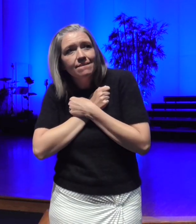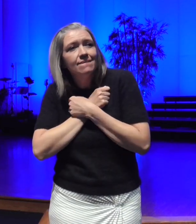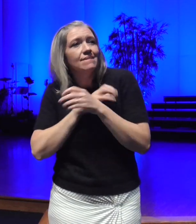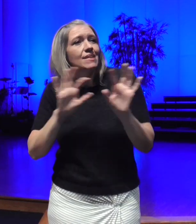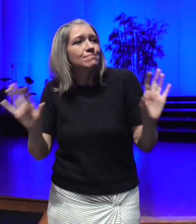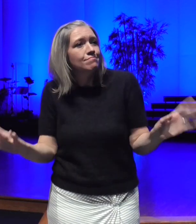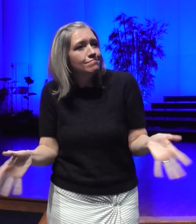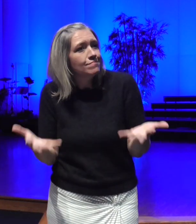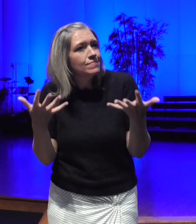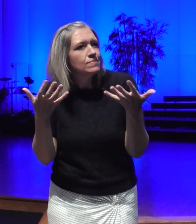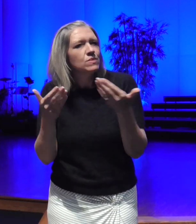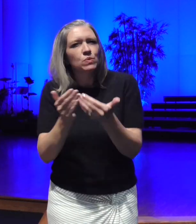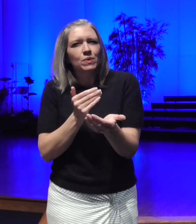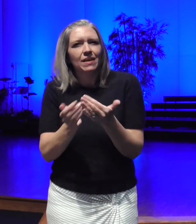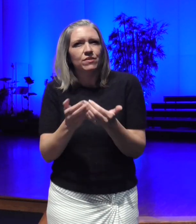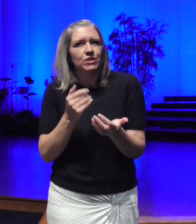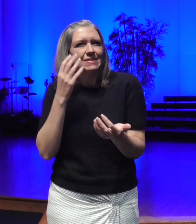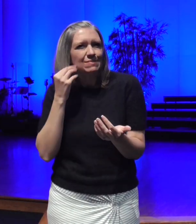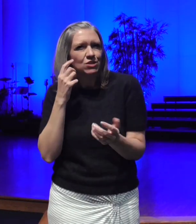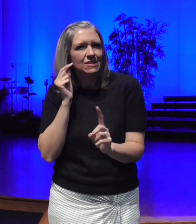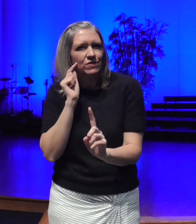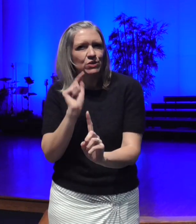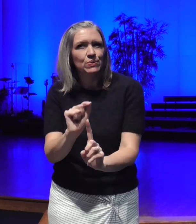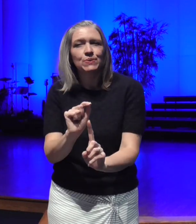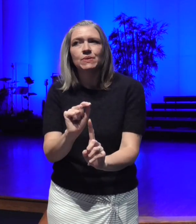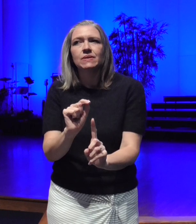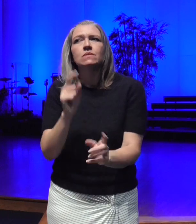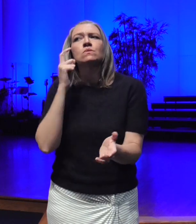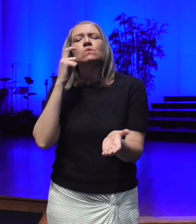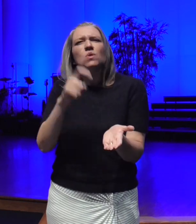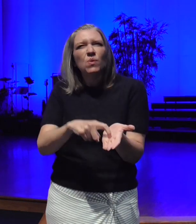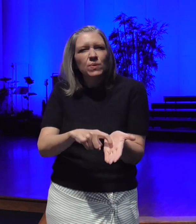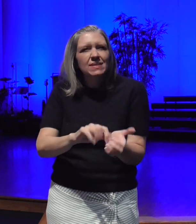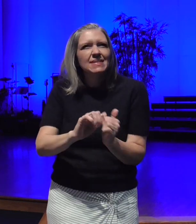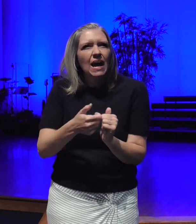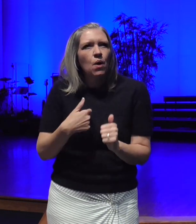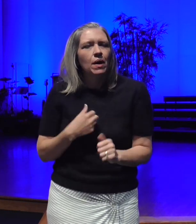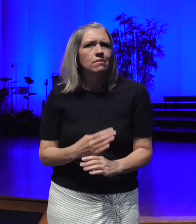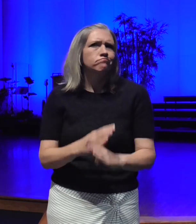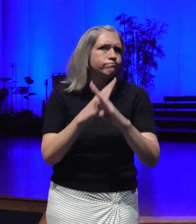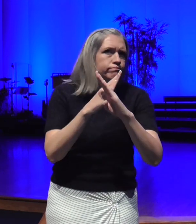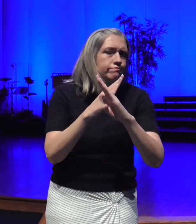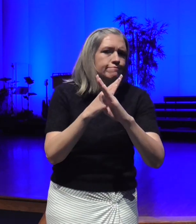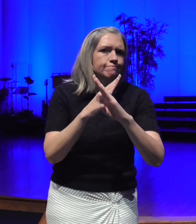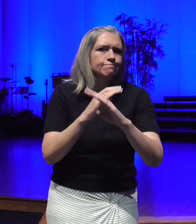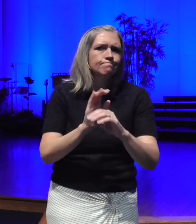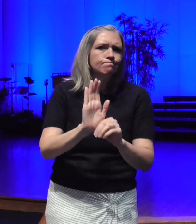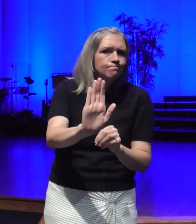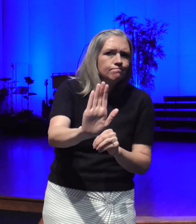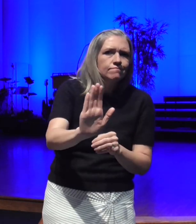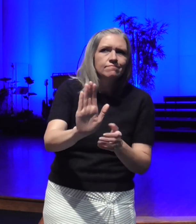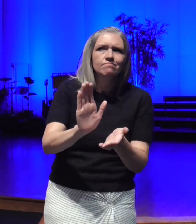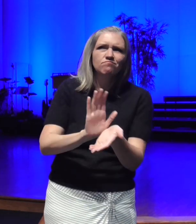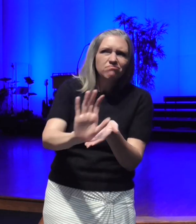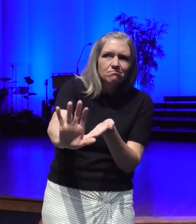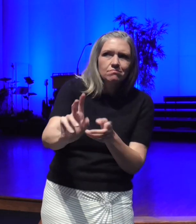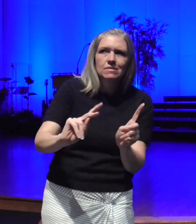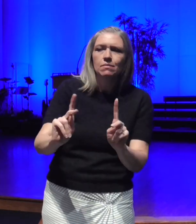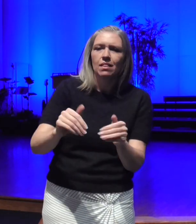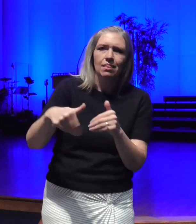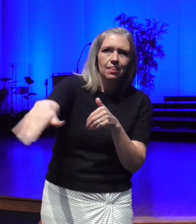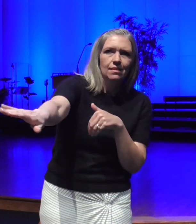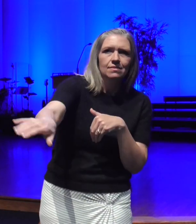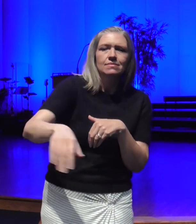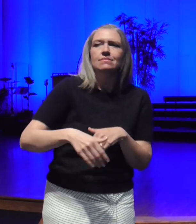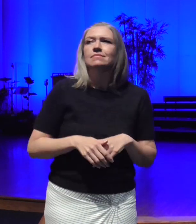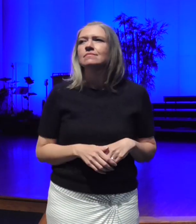you up, whatever it might be, noticing the ways that we put up the hand and keep people at bay.